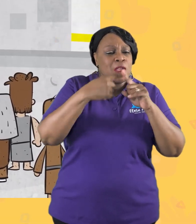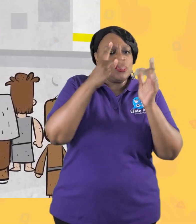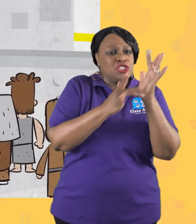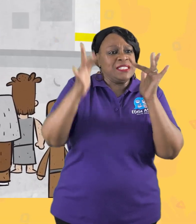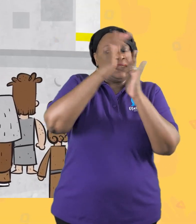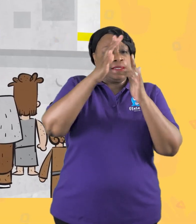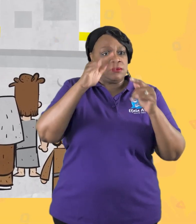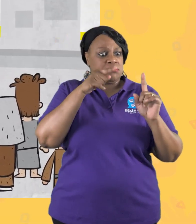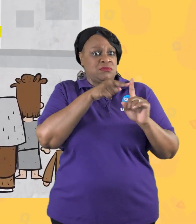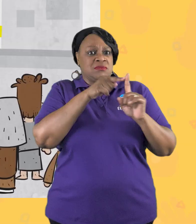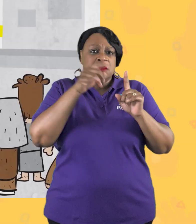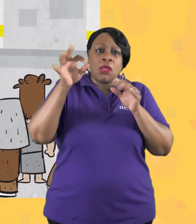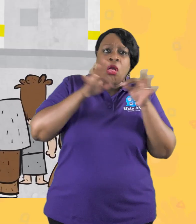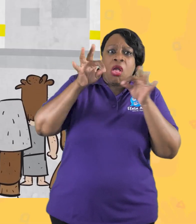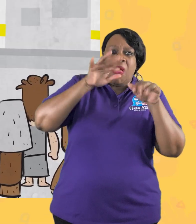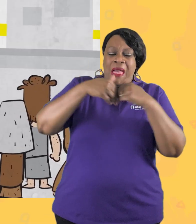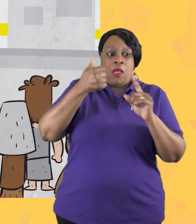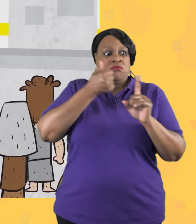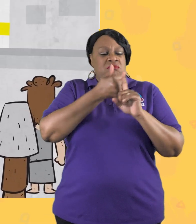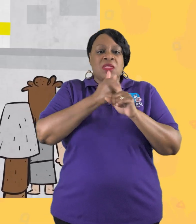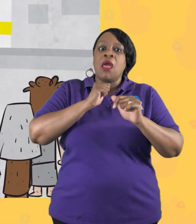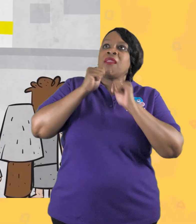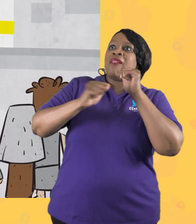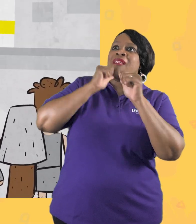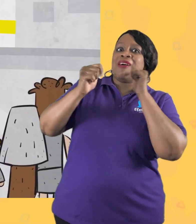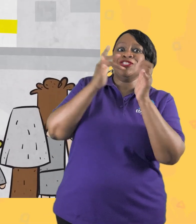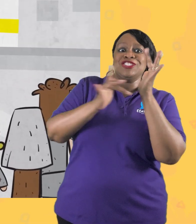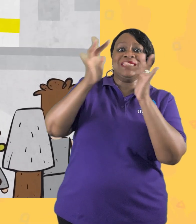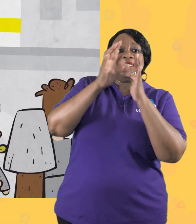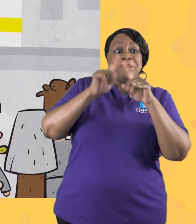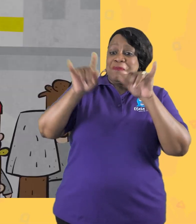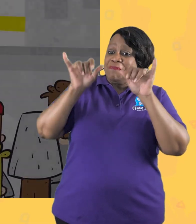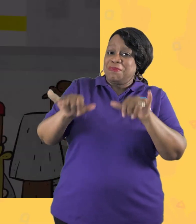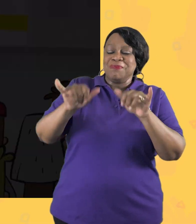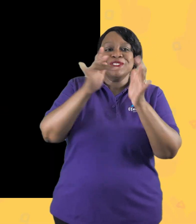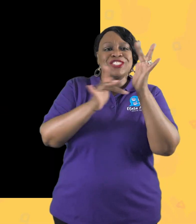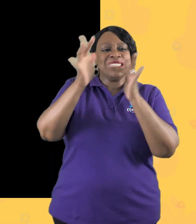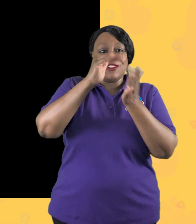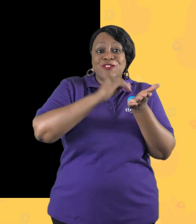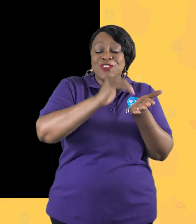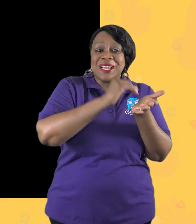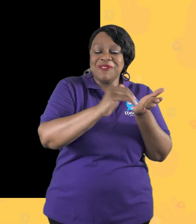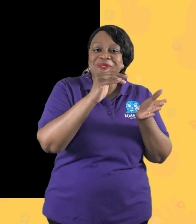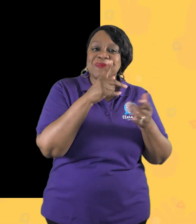and many came to know the love and forgiveness of Jesus through Peter.